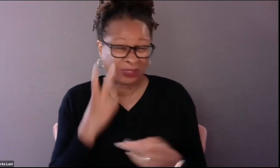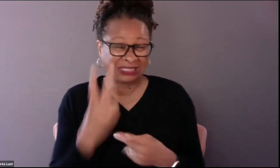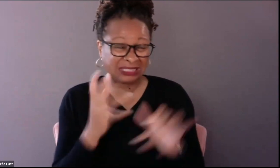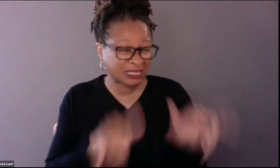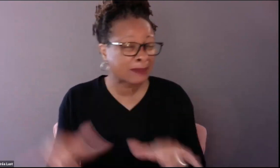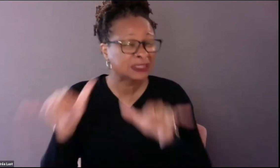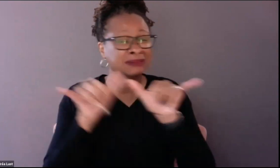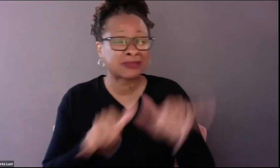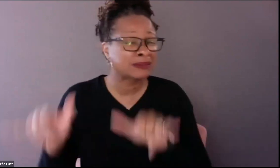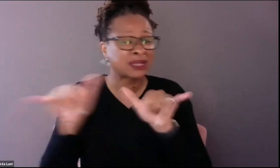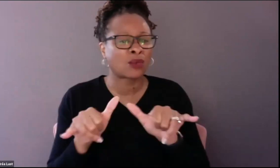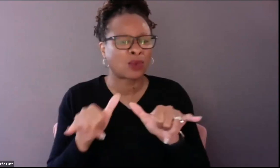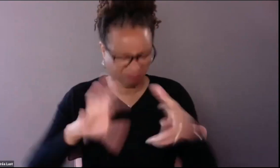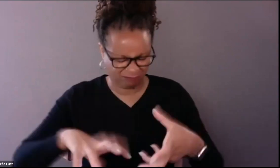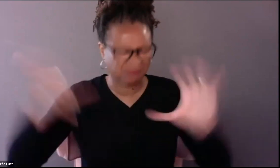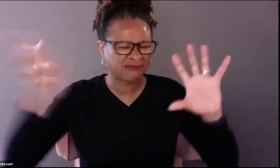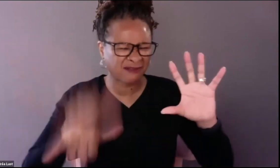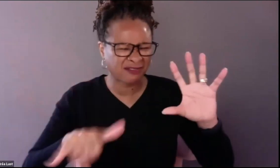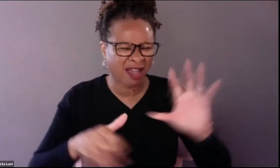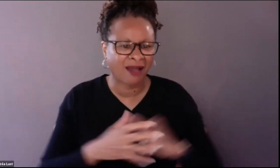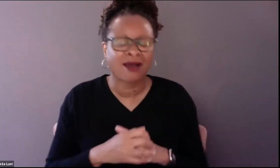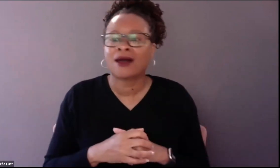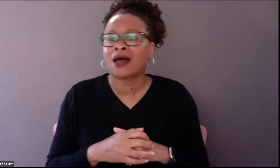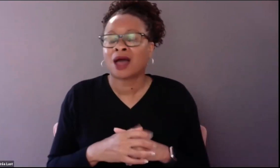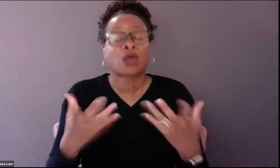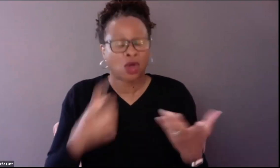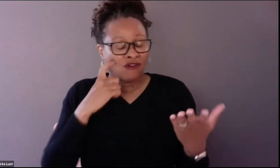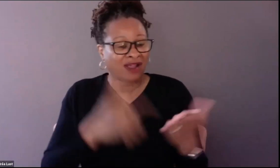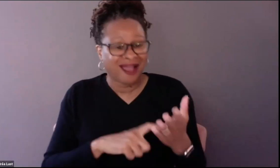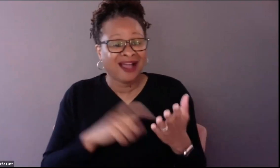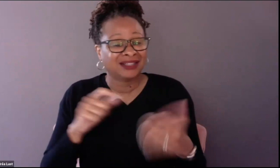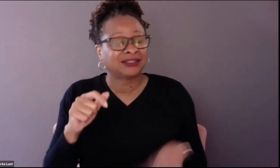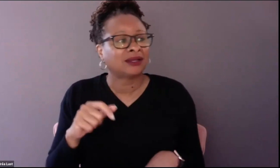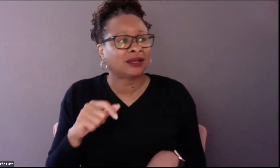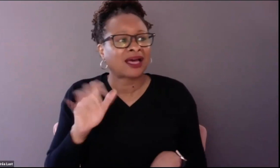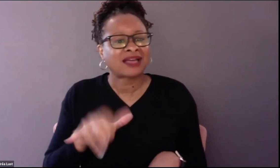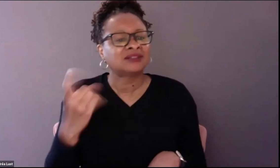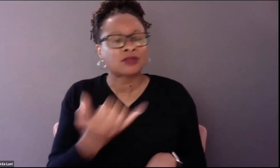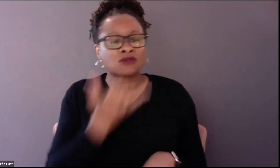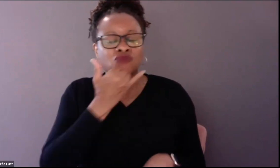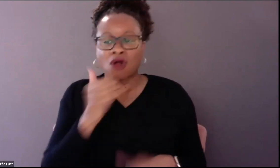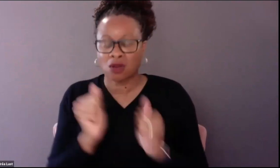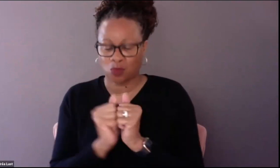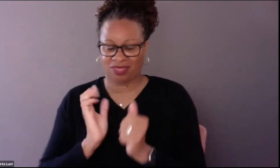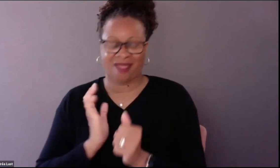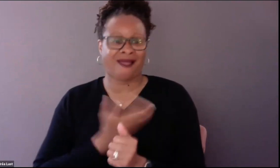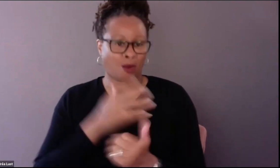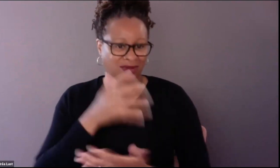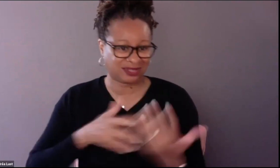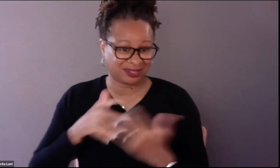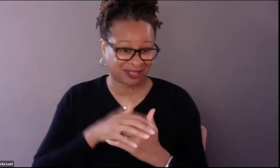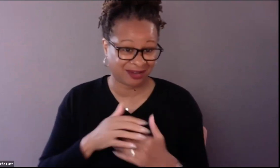our community mobility rituals is an acknowledgement that there's something wrong with our society,